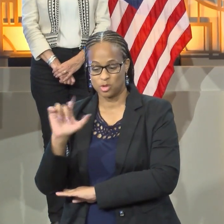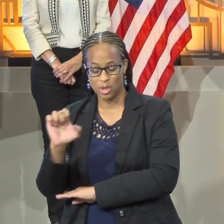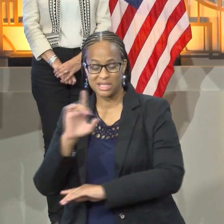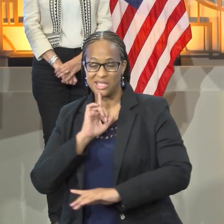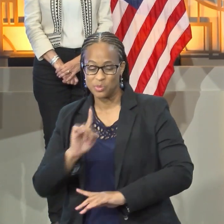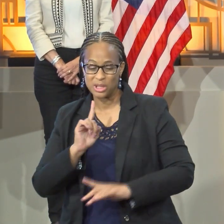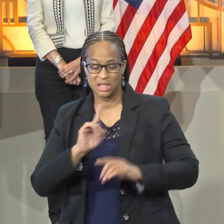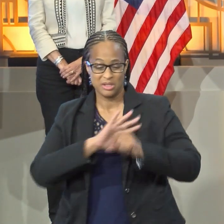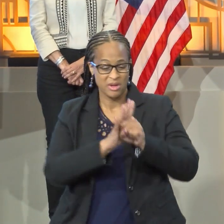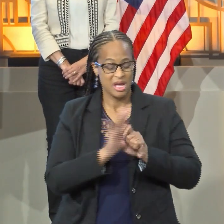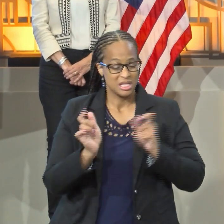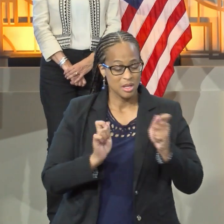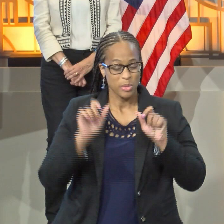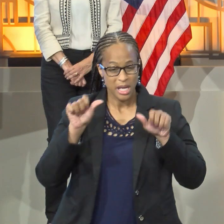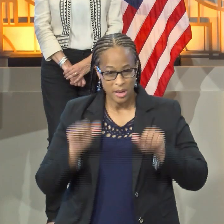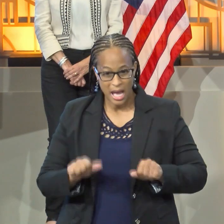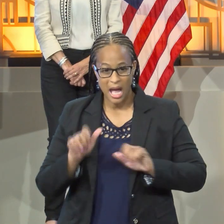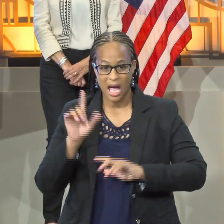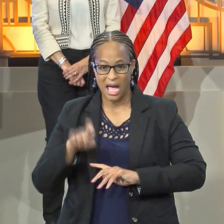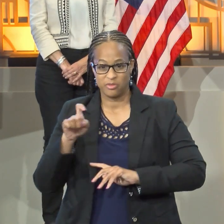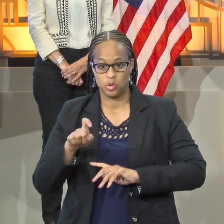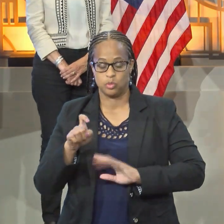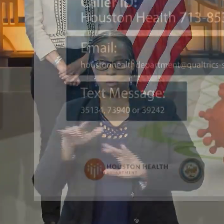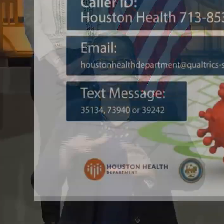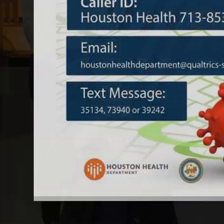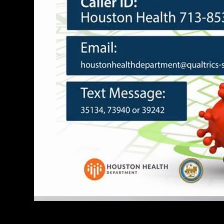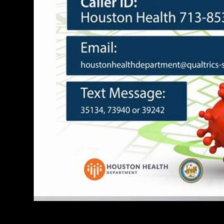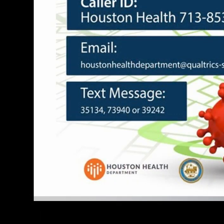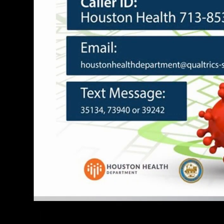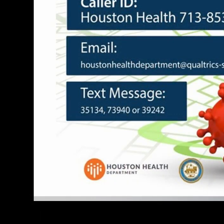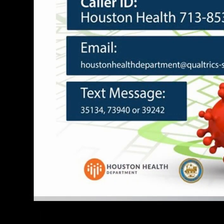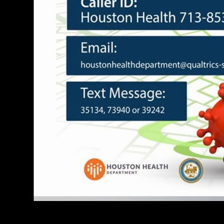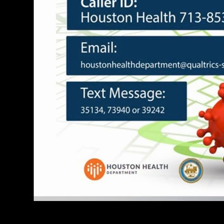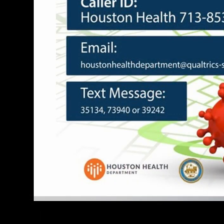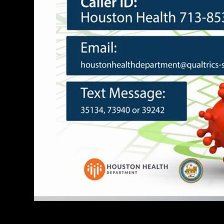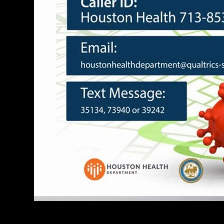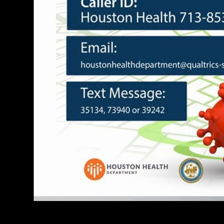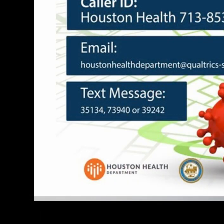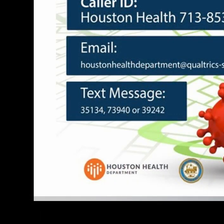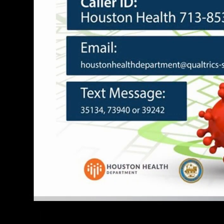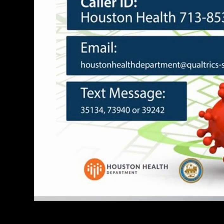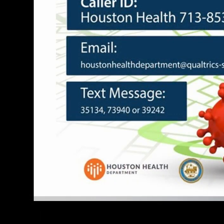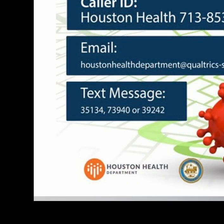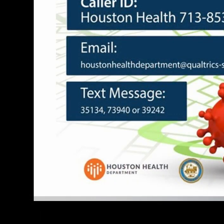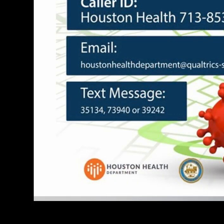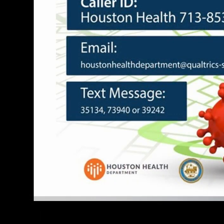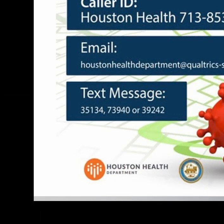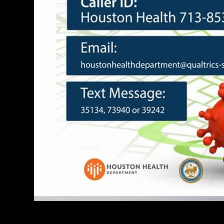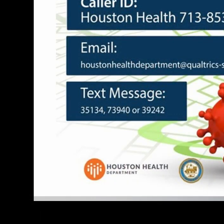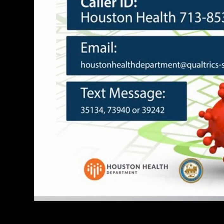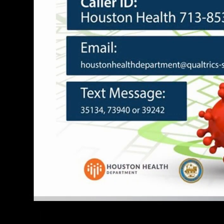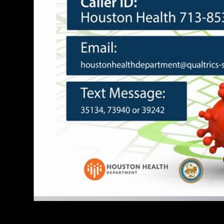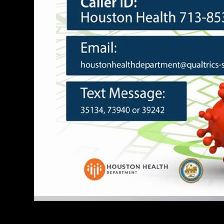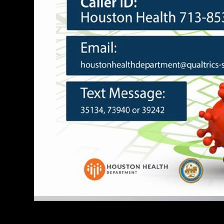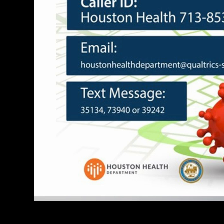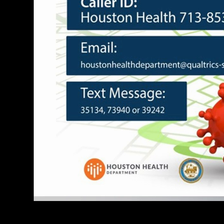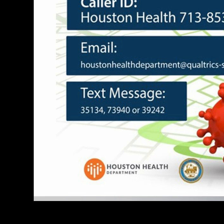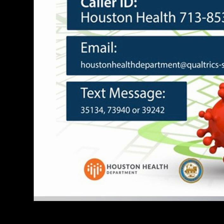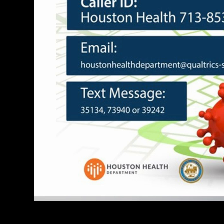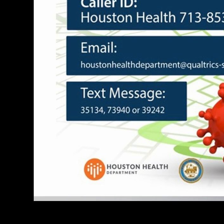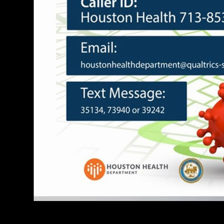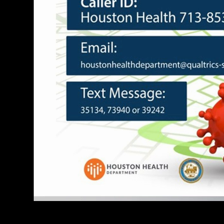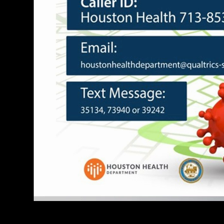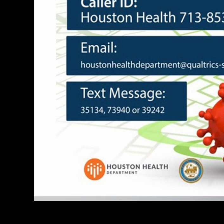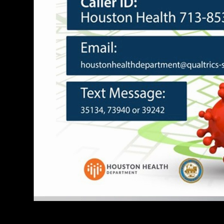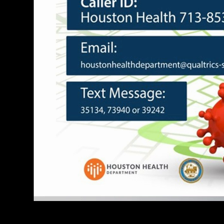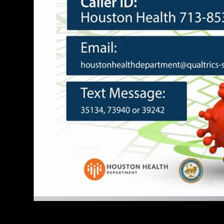virus and stop it, we have to drive the numbers way down. So when we do reach out to you, and here's the information, when you get the caller ID, it'll be that